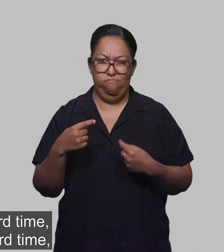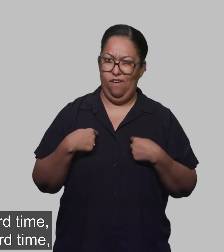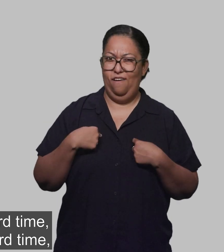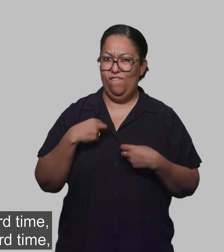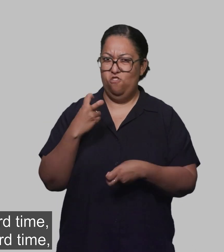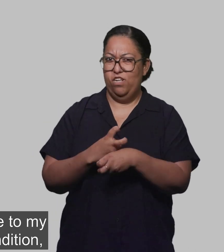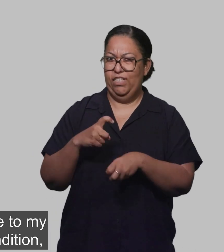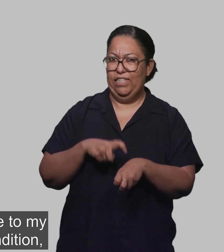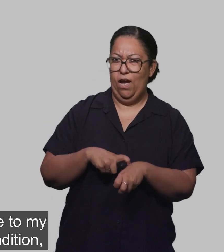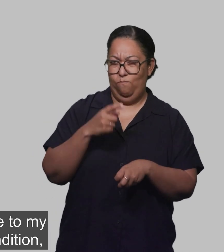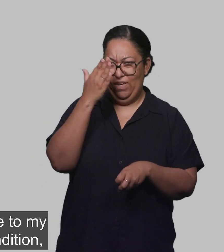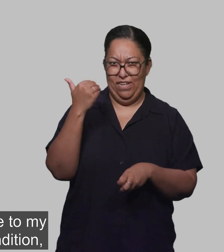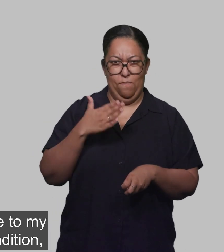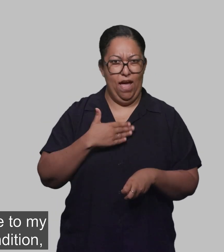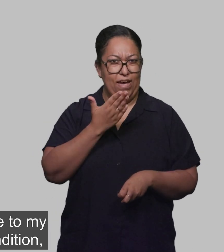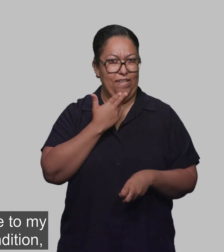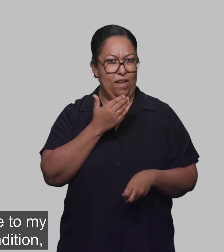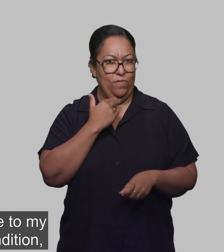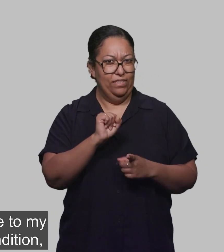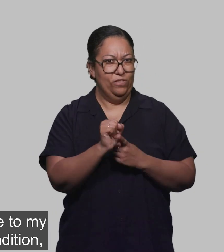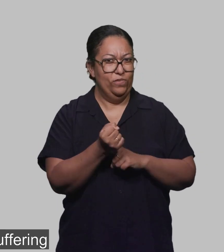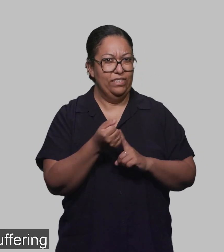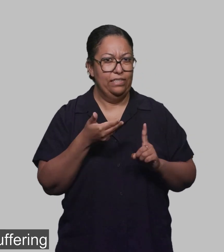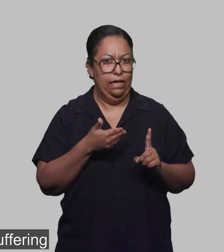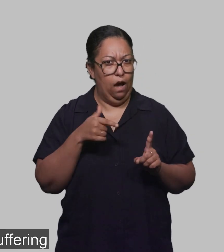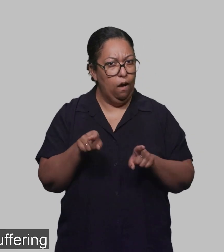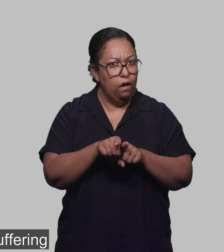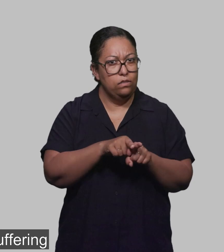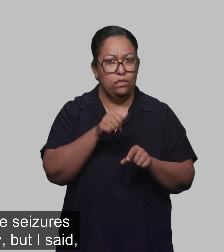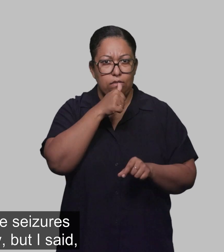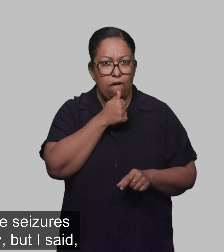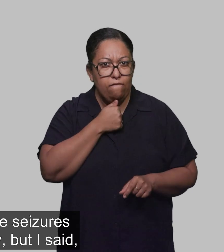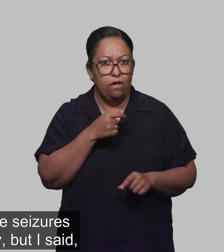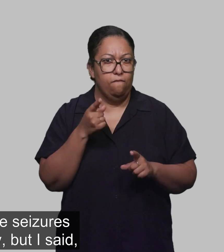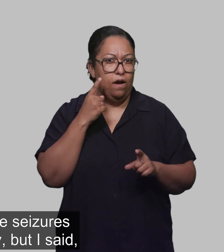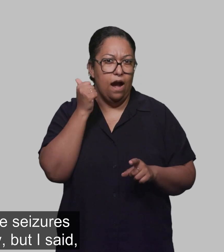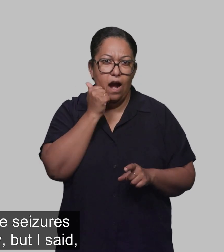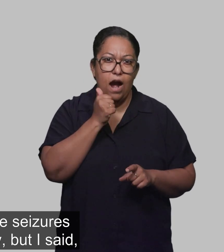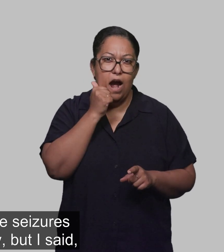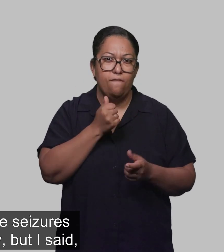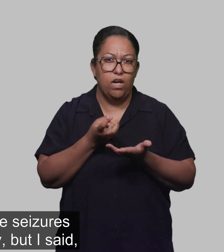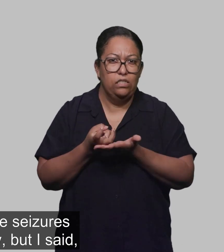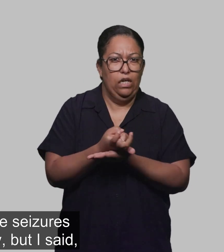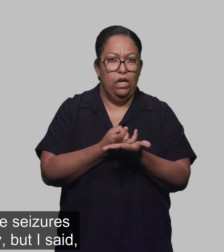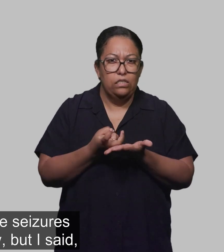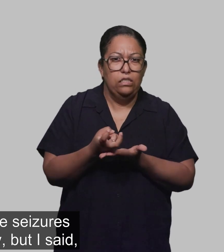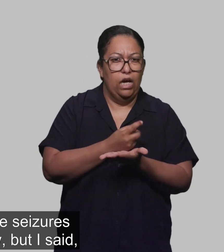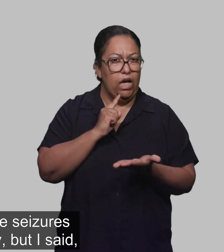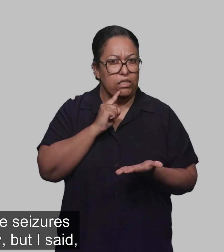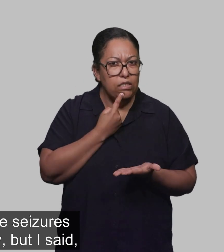I had a hard time, because due to my diabetic condition, I was also suffering from very severe